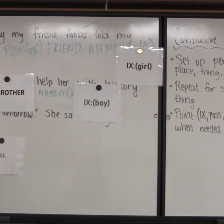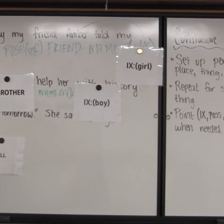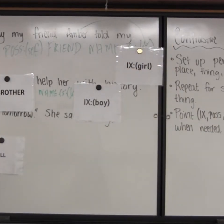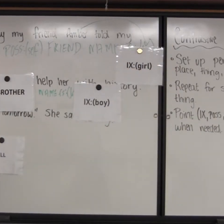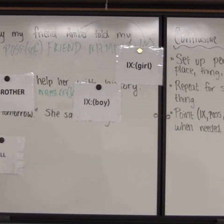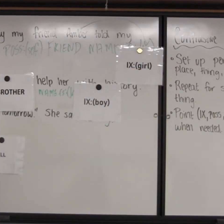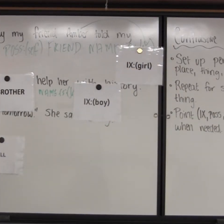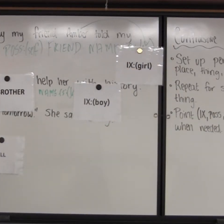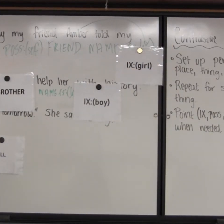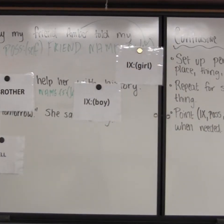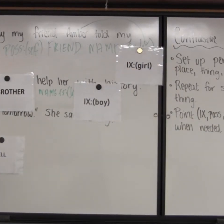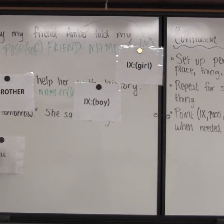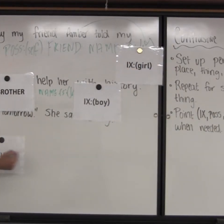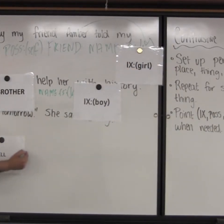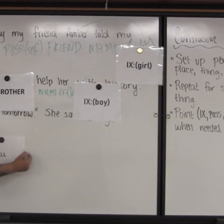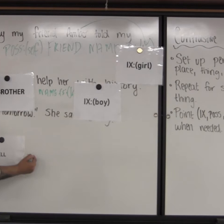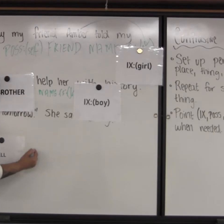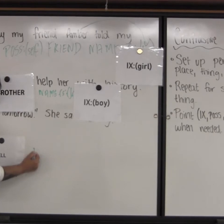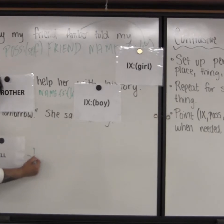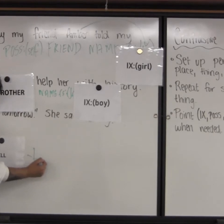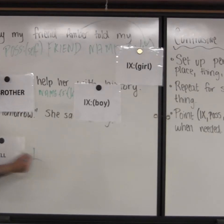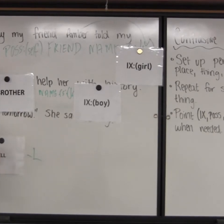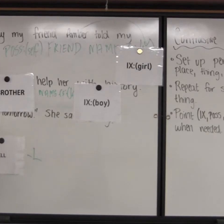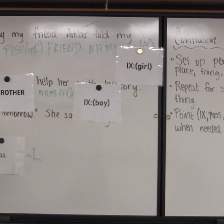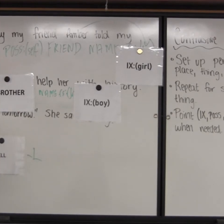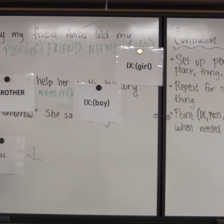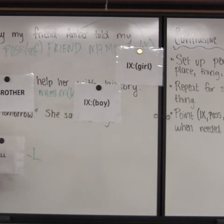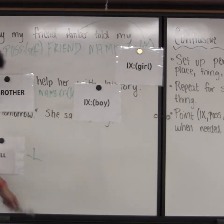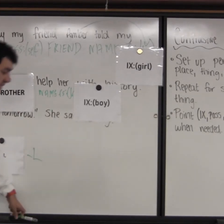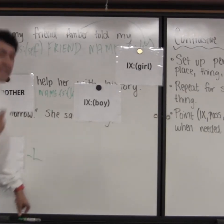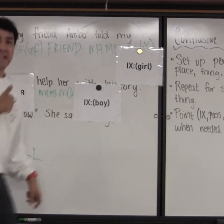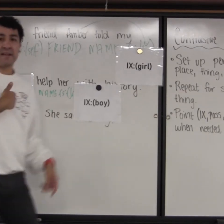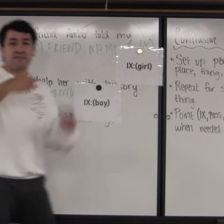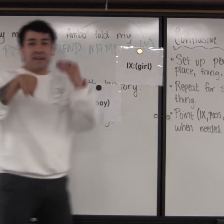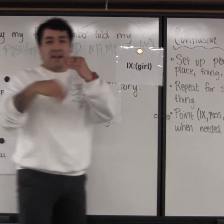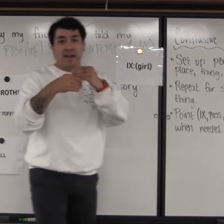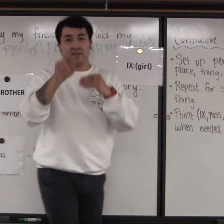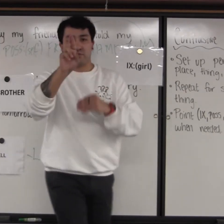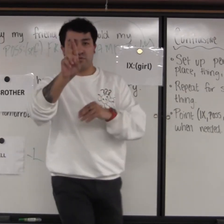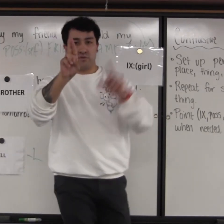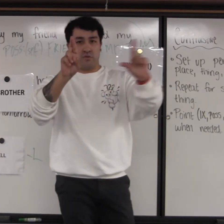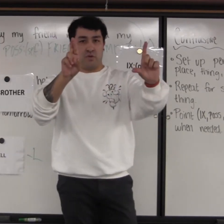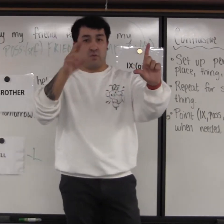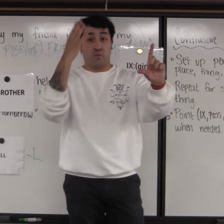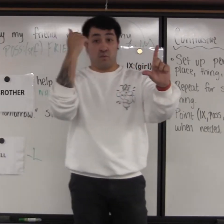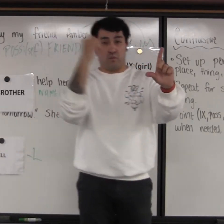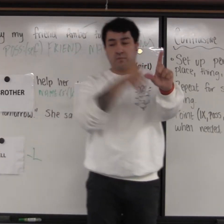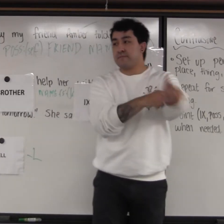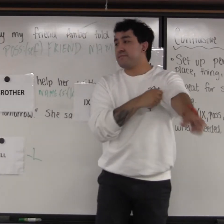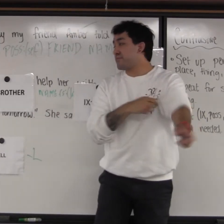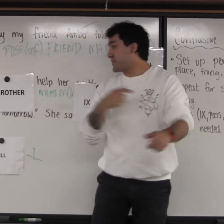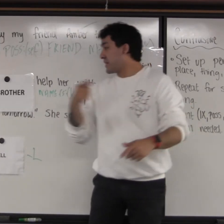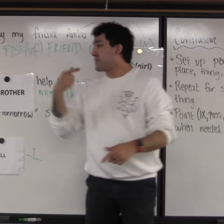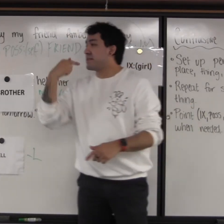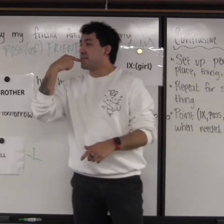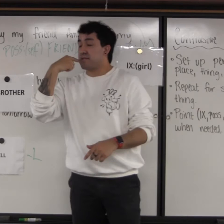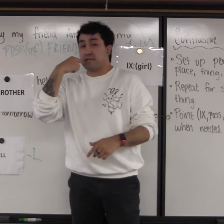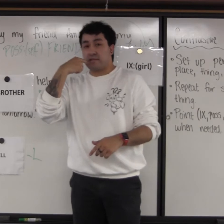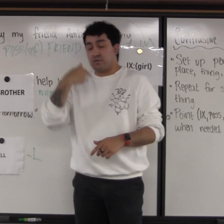this. So I could just put the word tell on my gloss, or I can add this idea of R and L. And the reason why I would